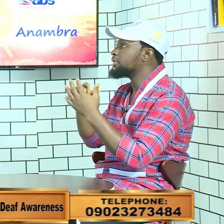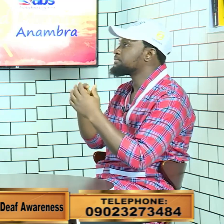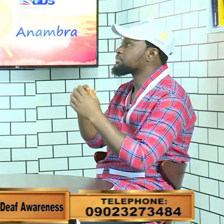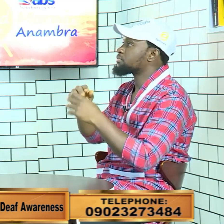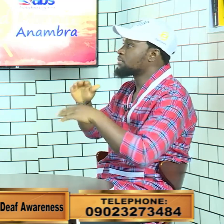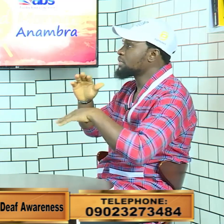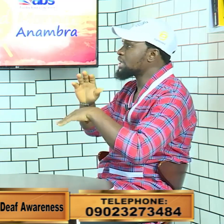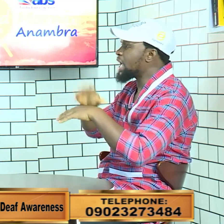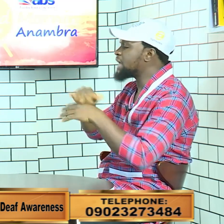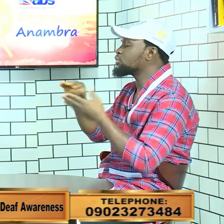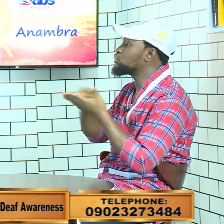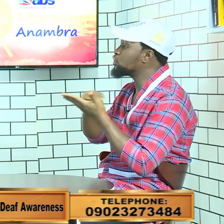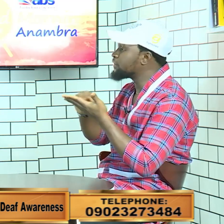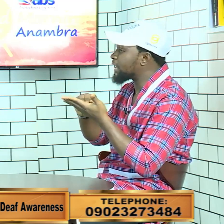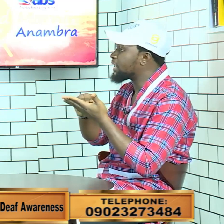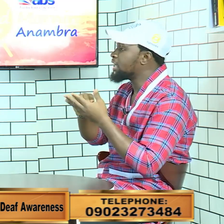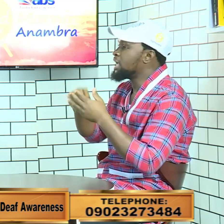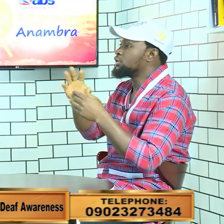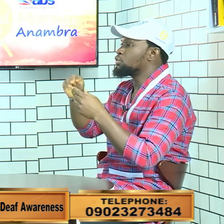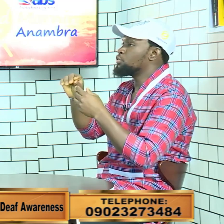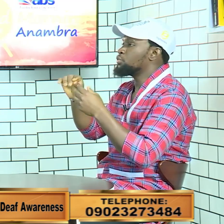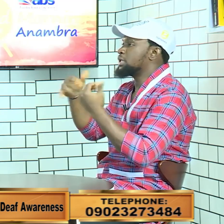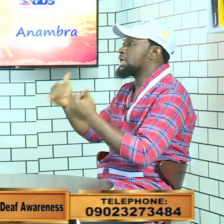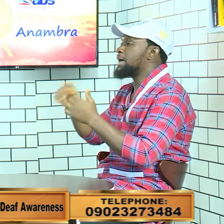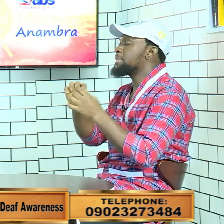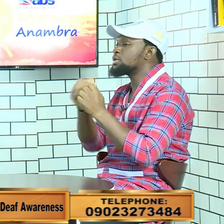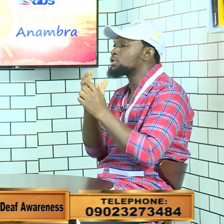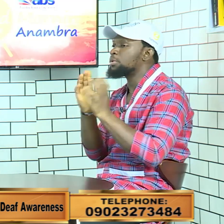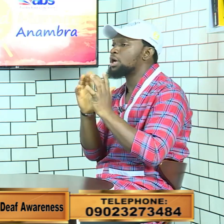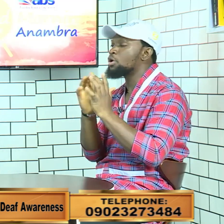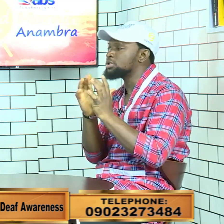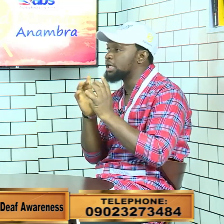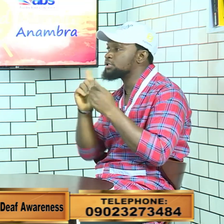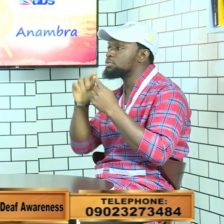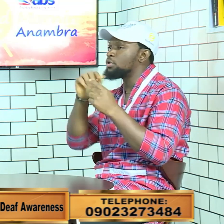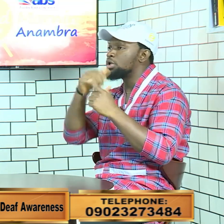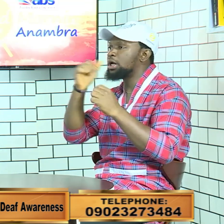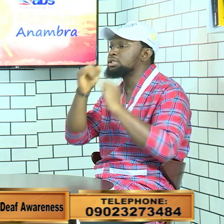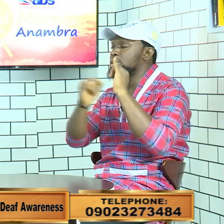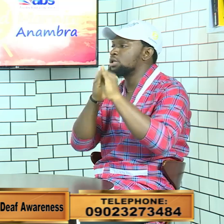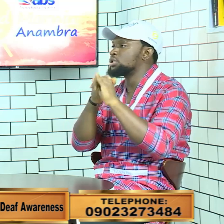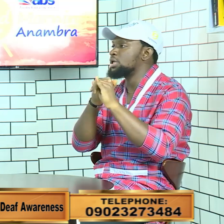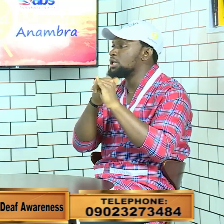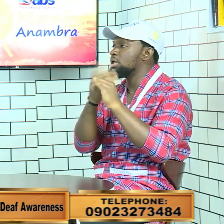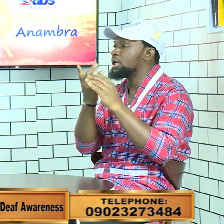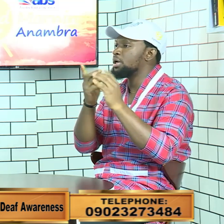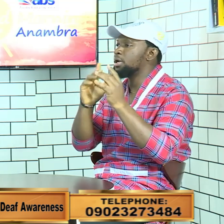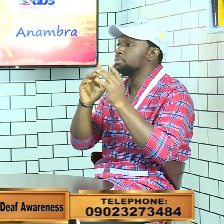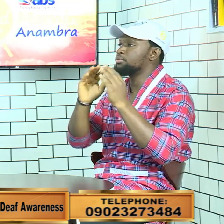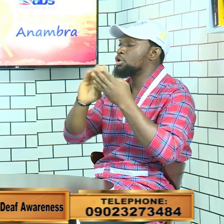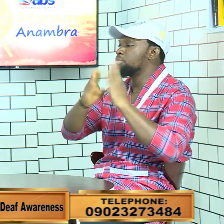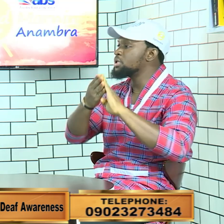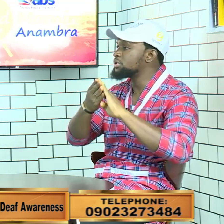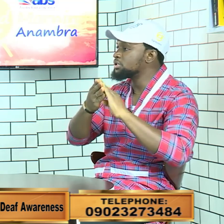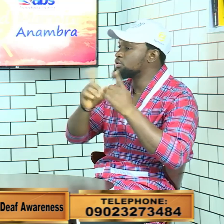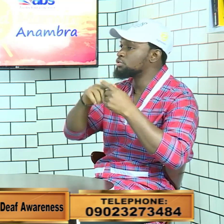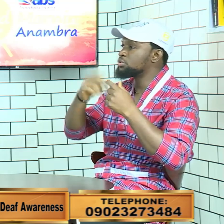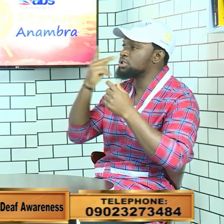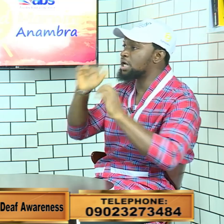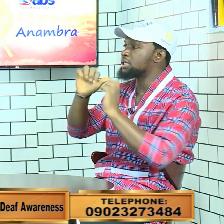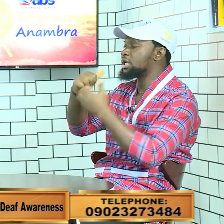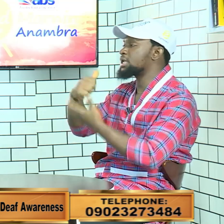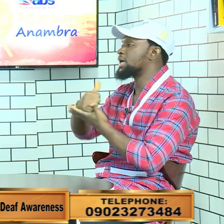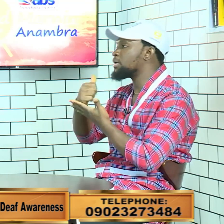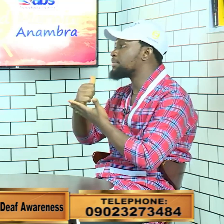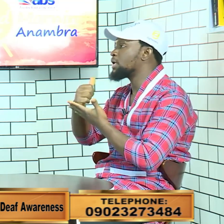study at Ojo River. So they're now making some other contact to other international communities to see